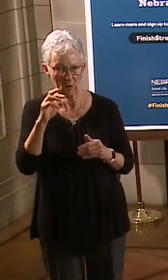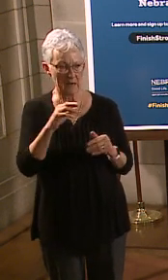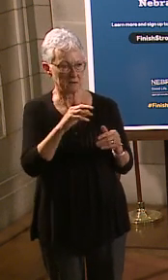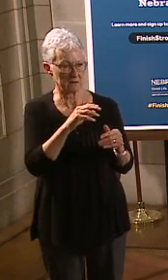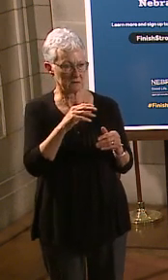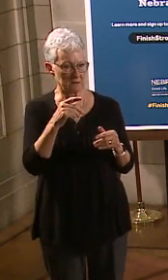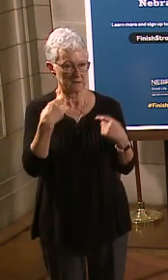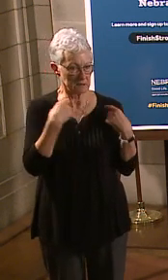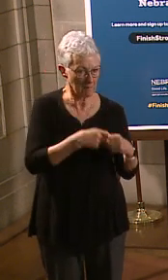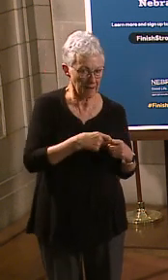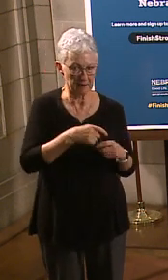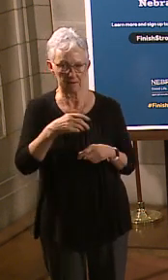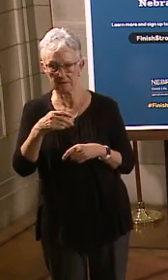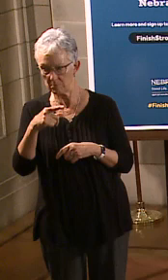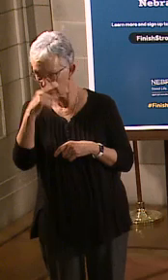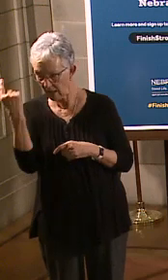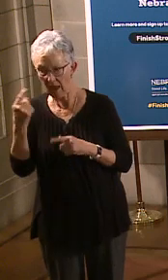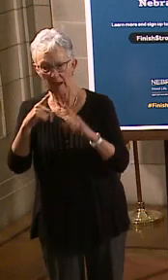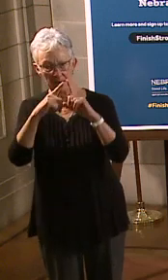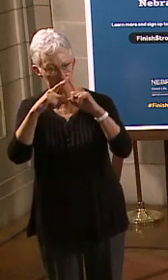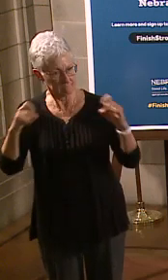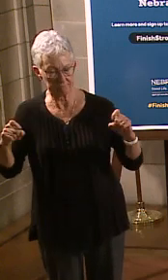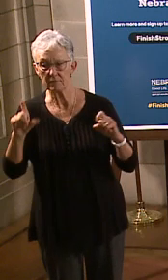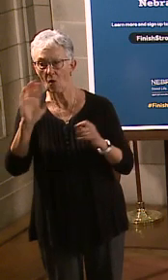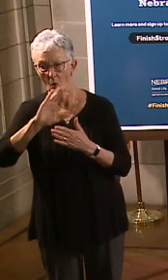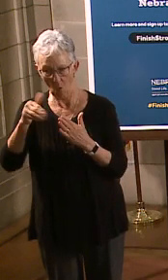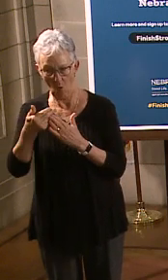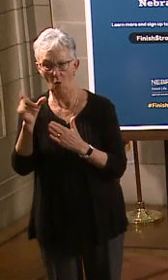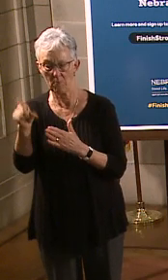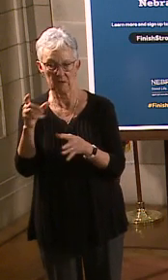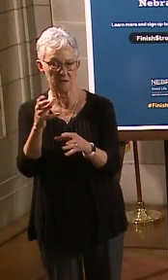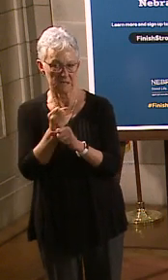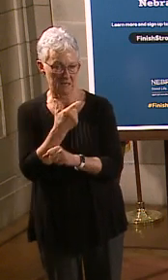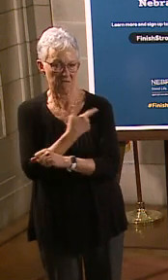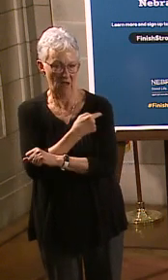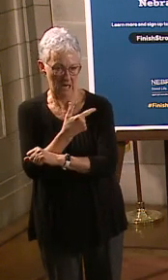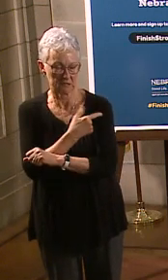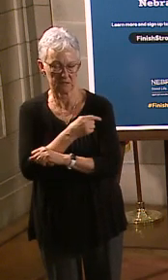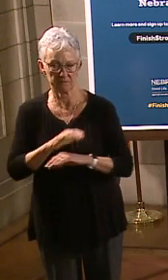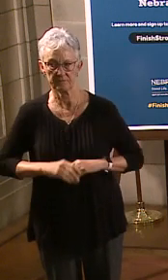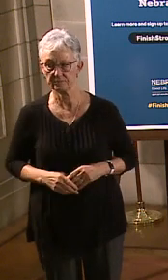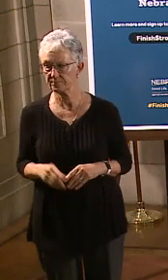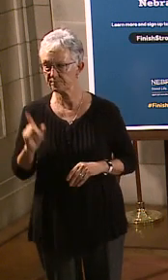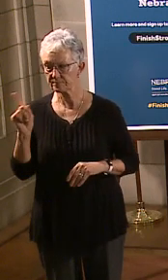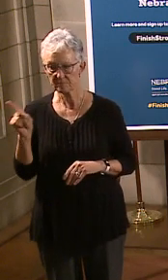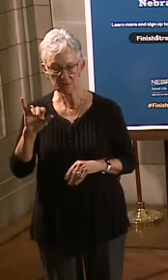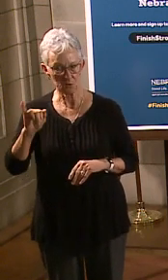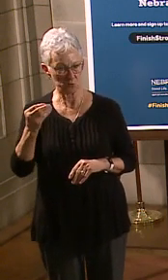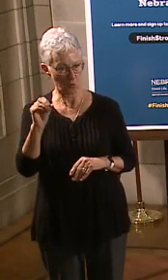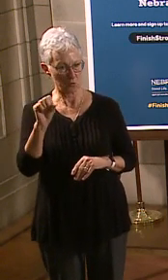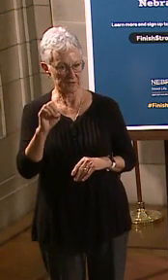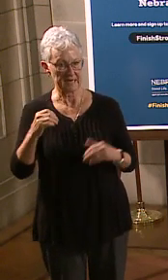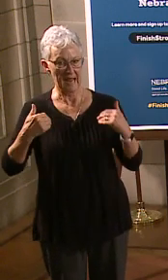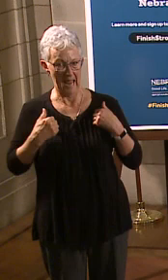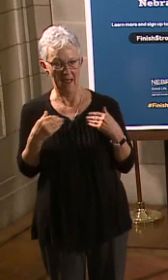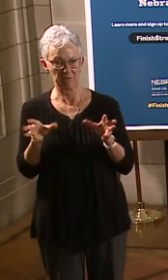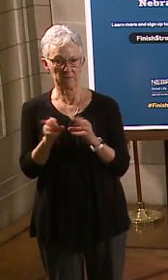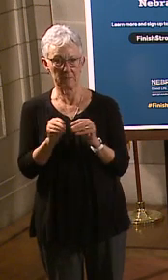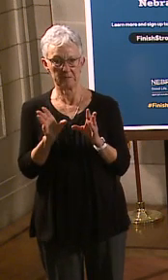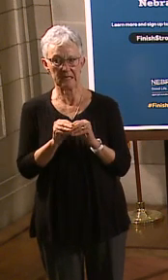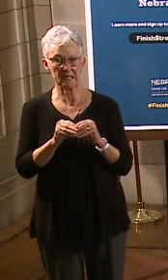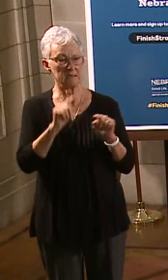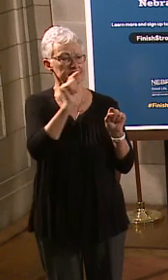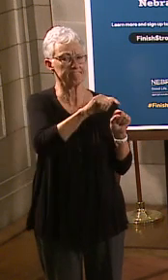communications campaigns, through the Department of Health and Human Services. Josie tells me we're doing town halls that are being very well attended. I know the Do Right